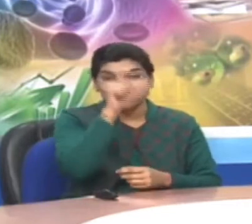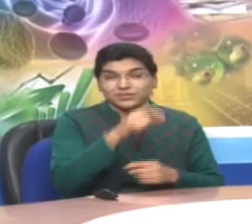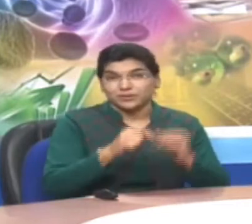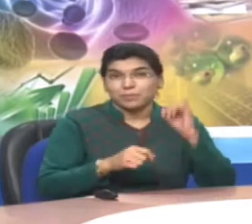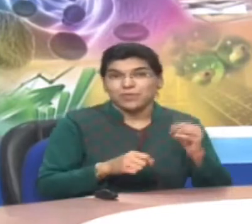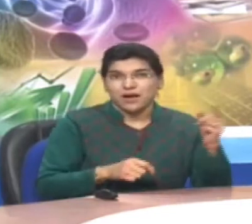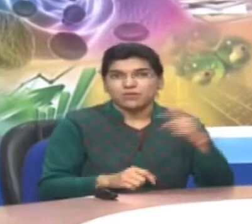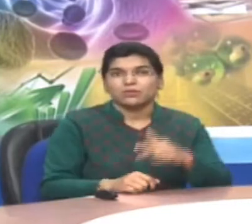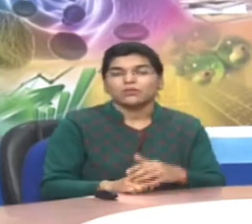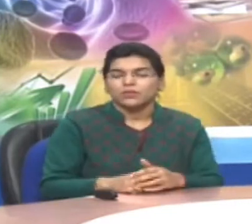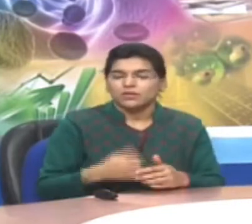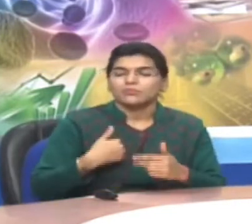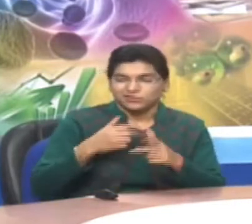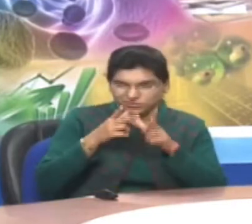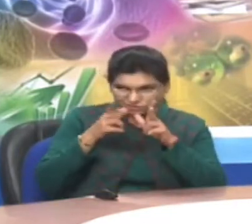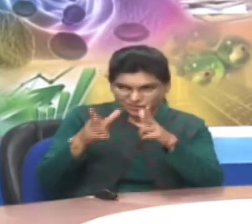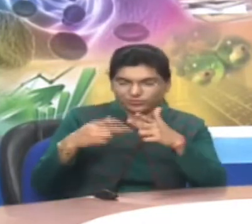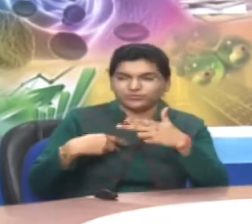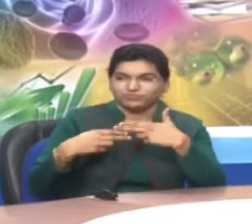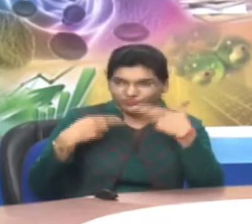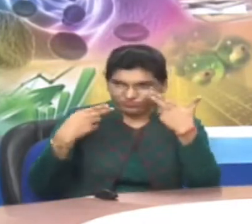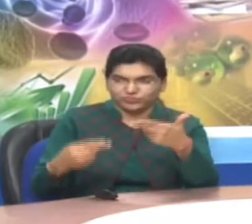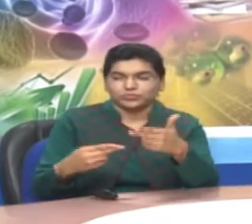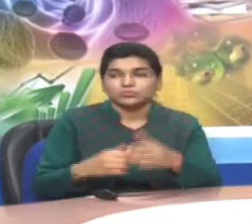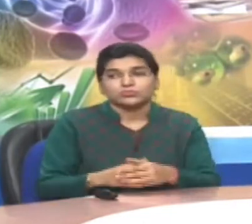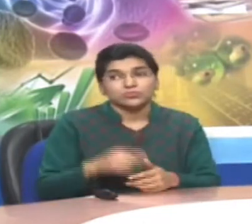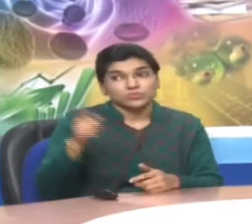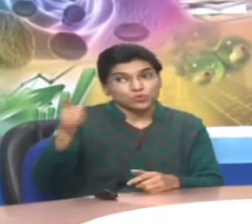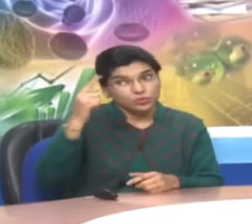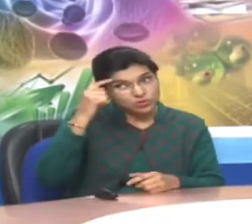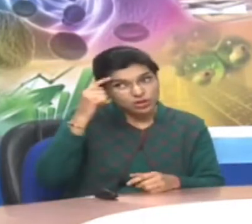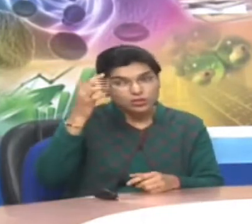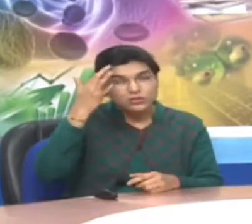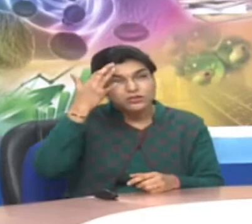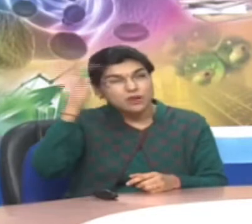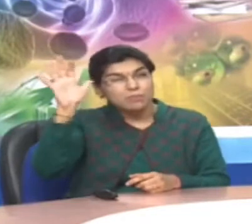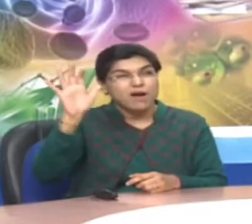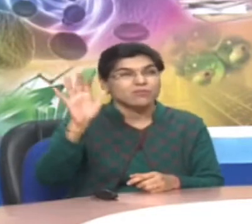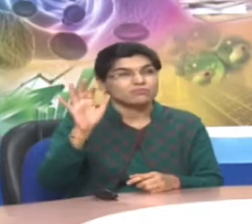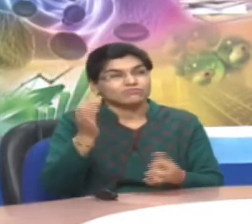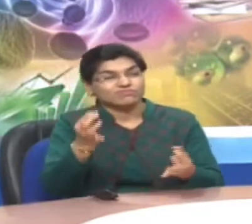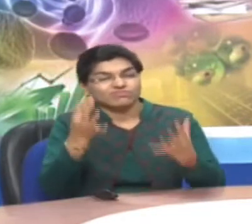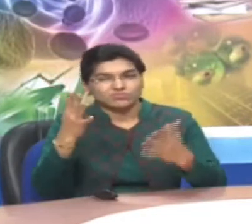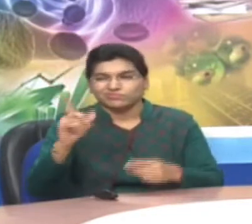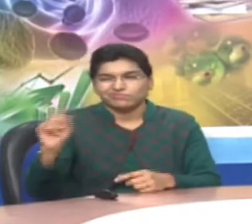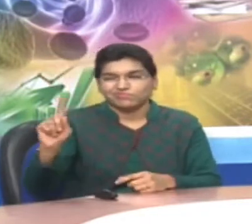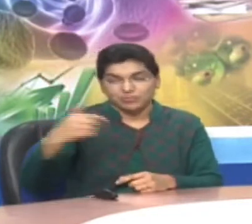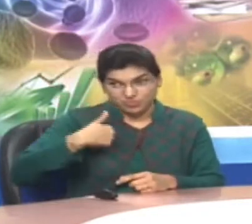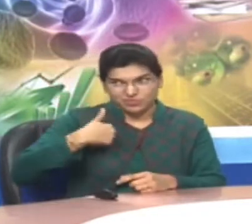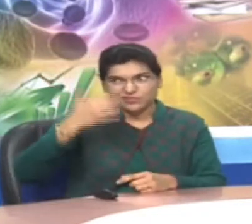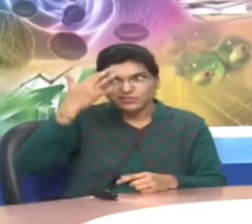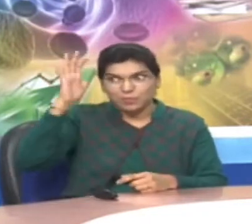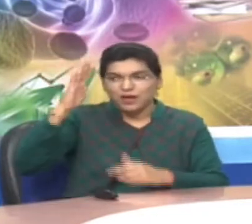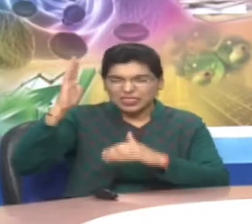Intruder says, I could tell you plenty. You think